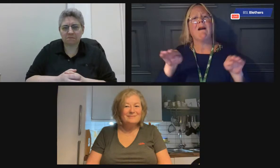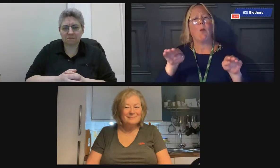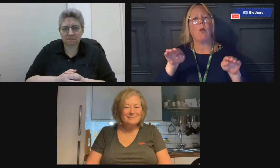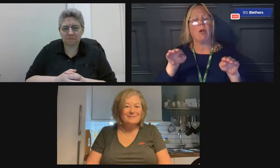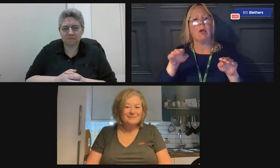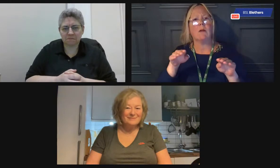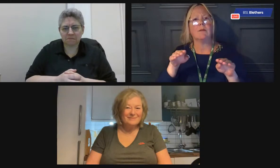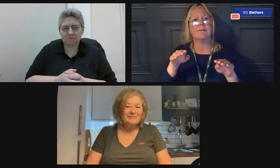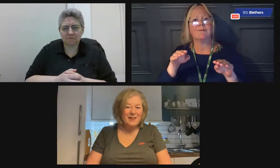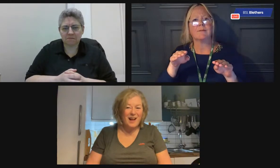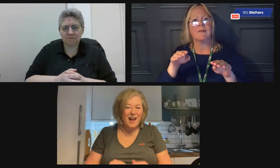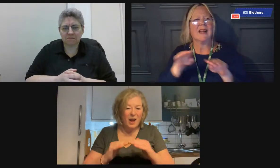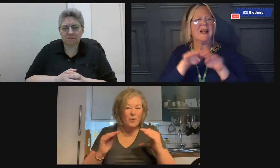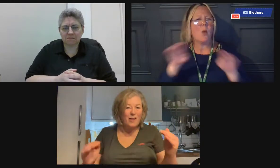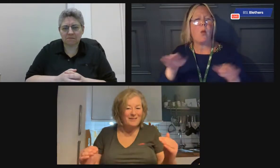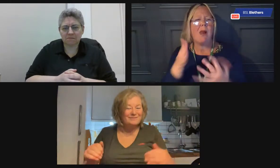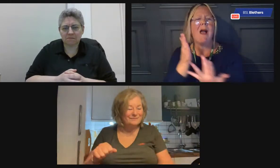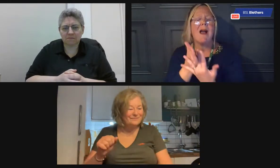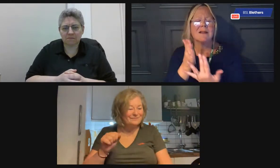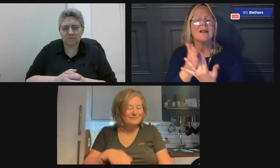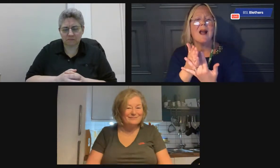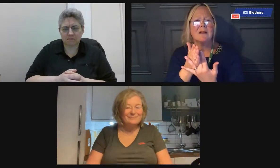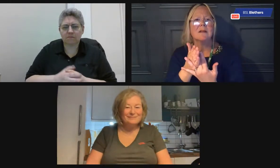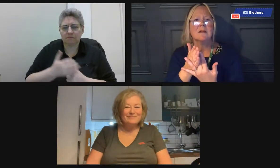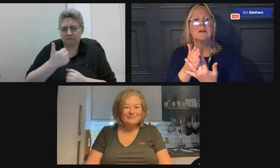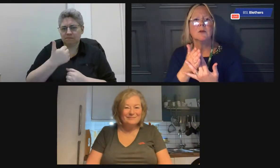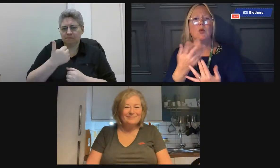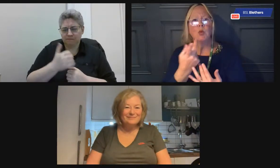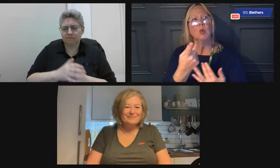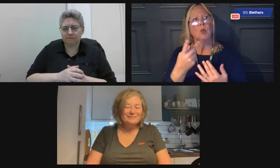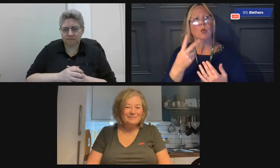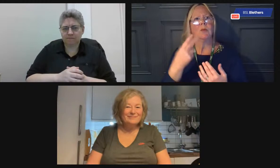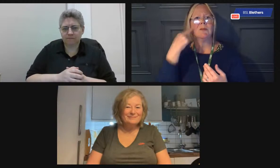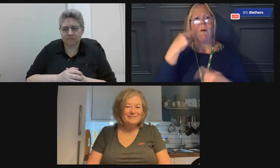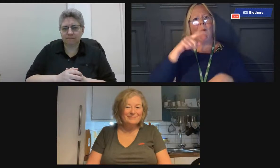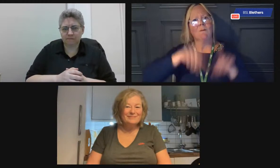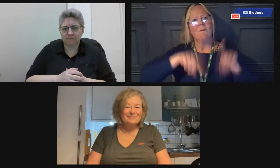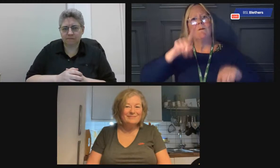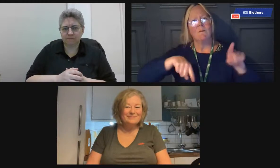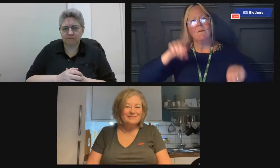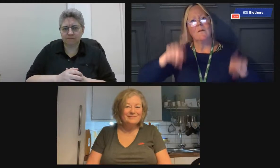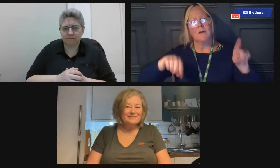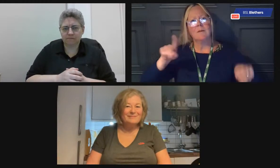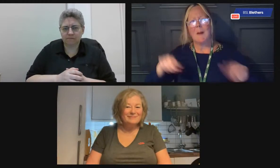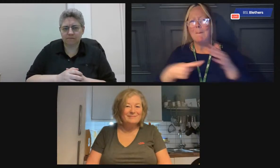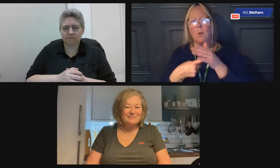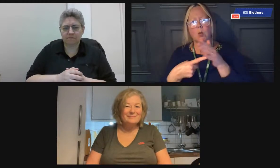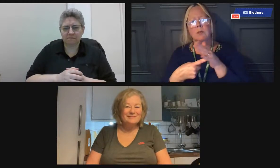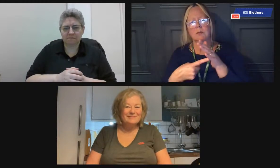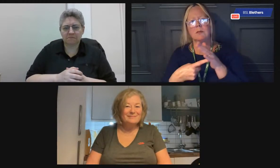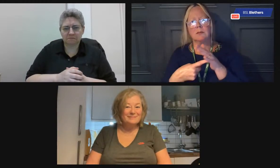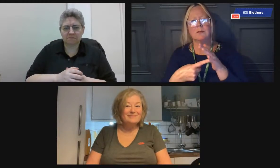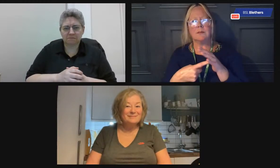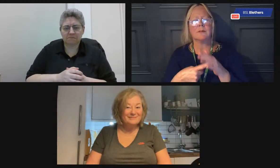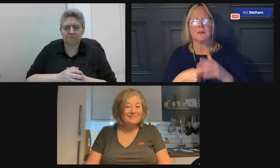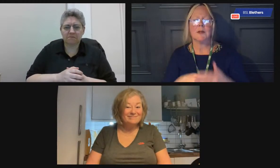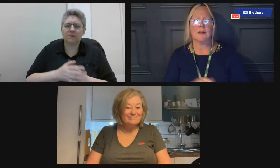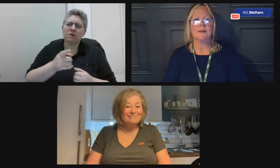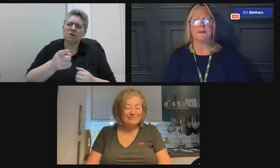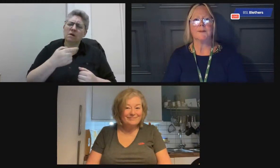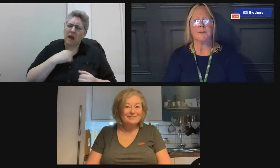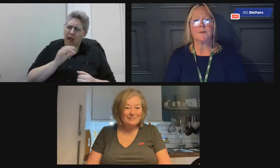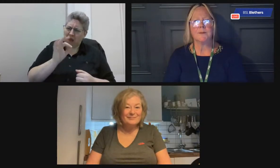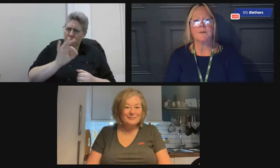them. So we aim to provide an equal access, really, to deaf people